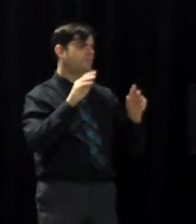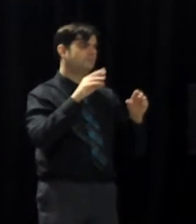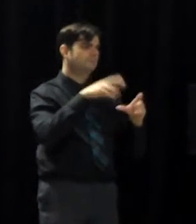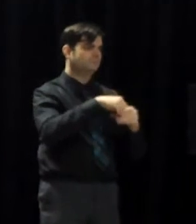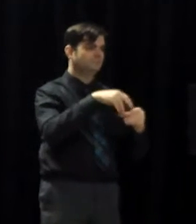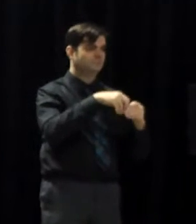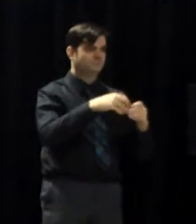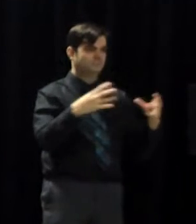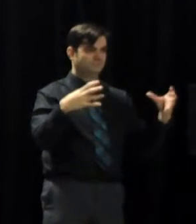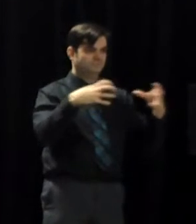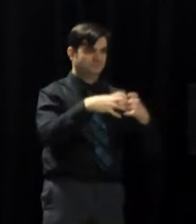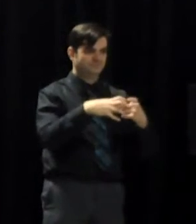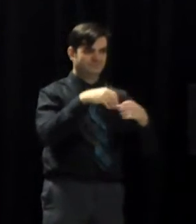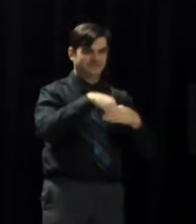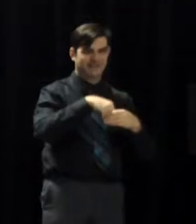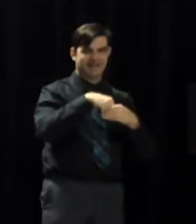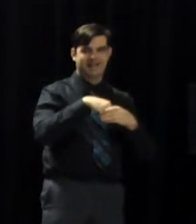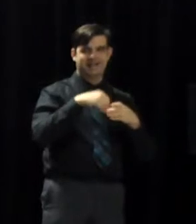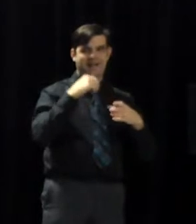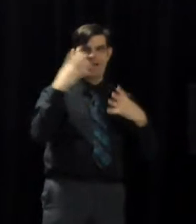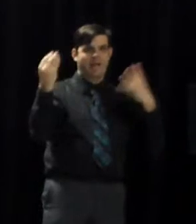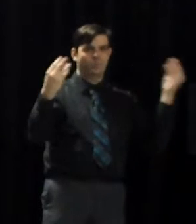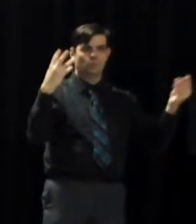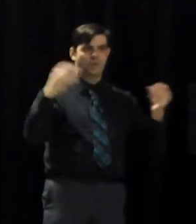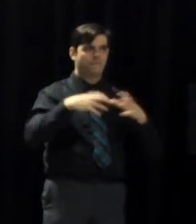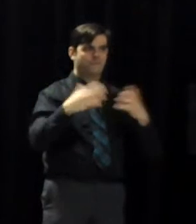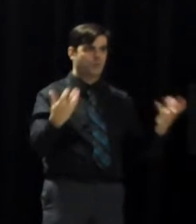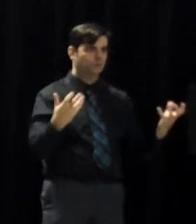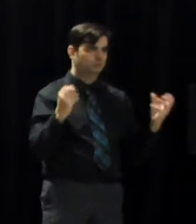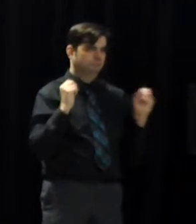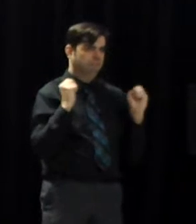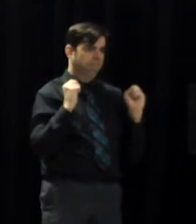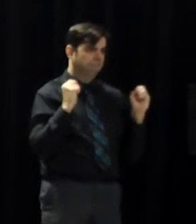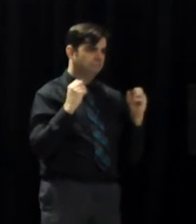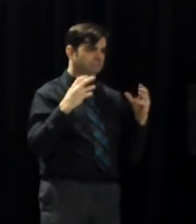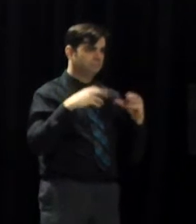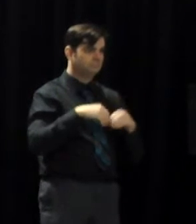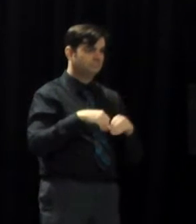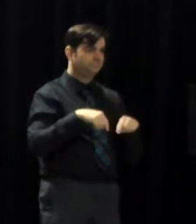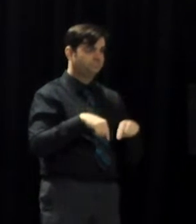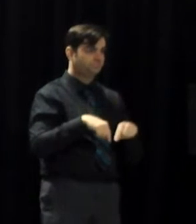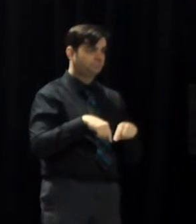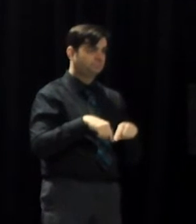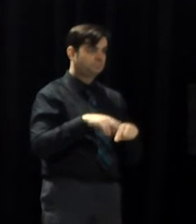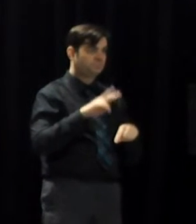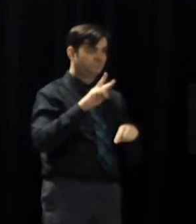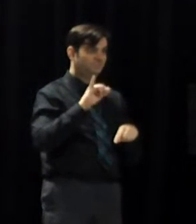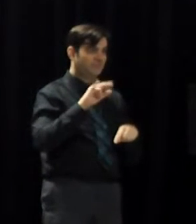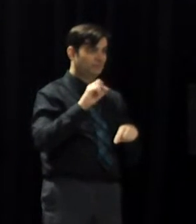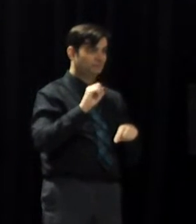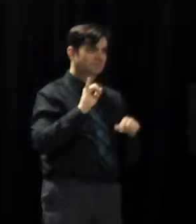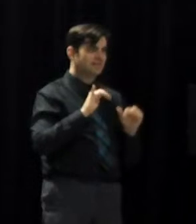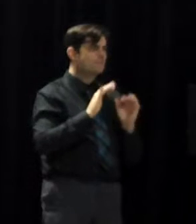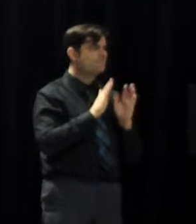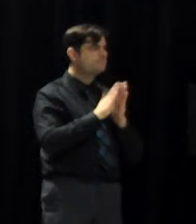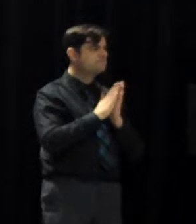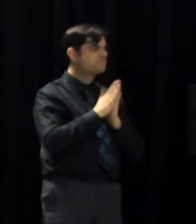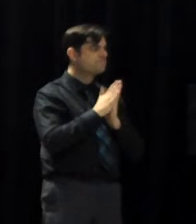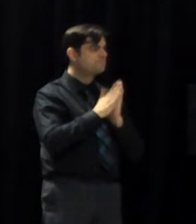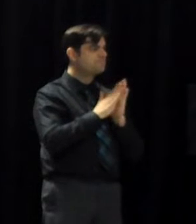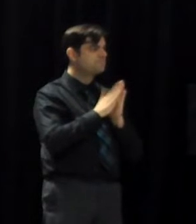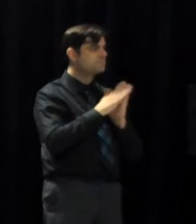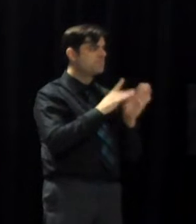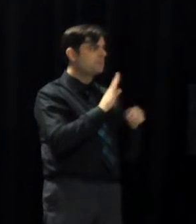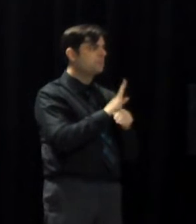turned. The tables have turned. The virus has the conditions where it wants it, so we have to do more to level the playing field. You